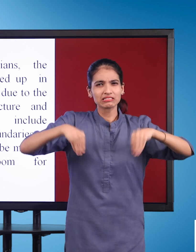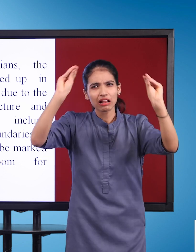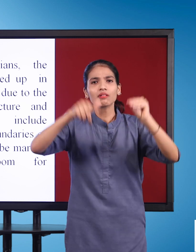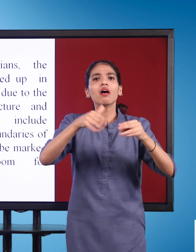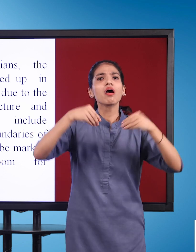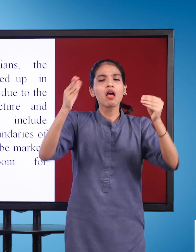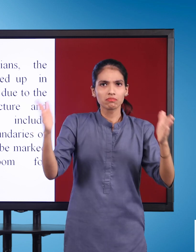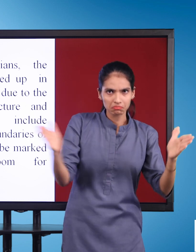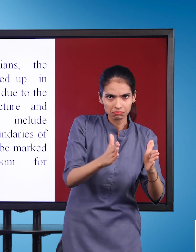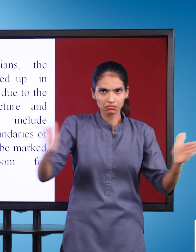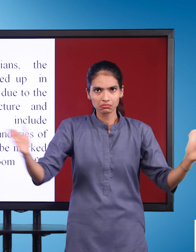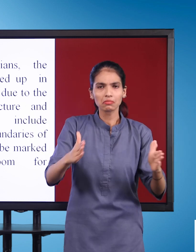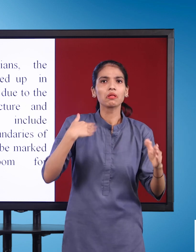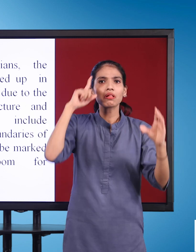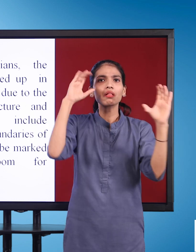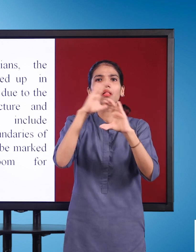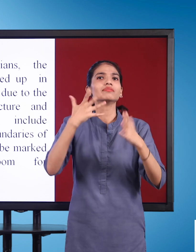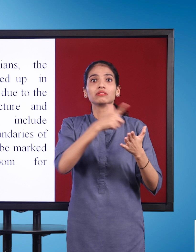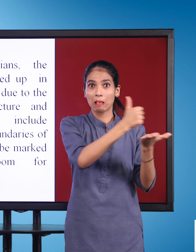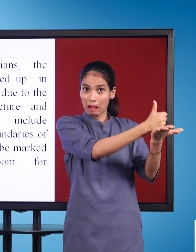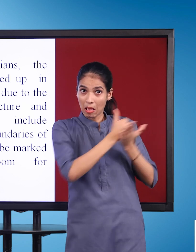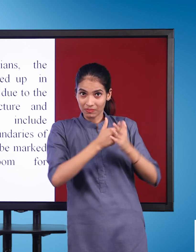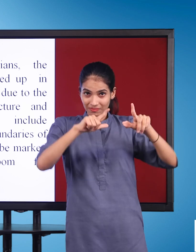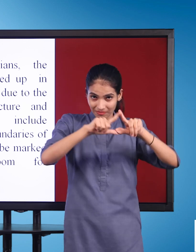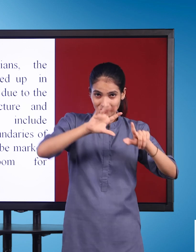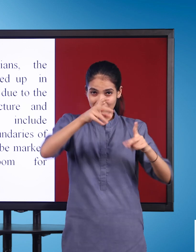be marked without giving room for complaints.